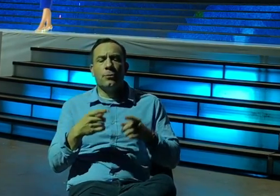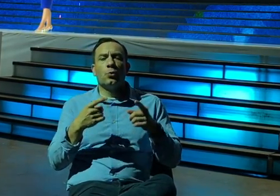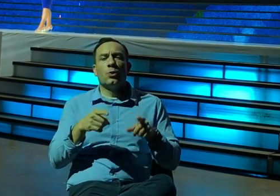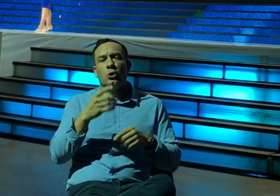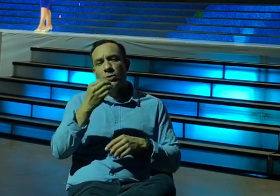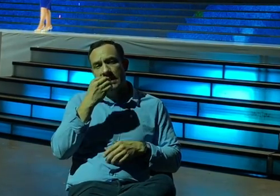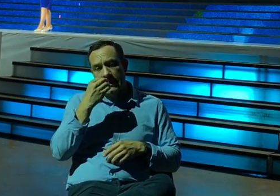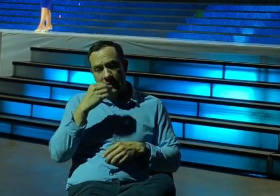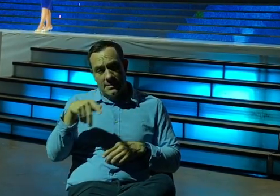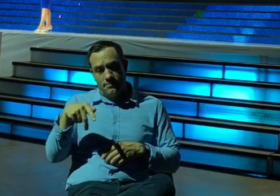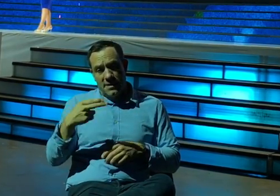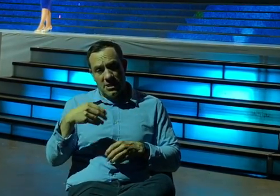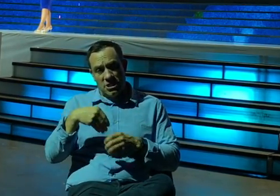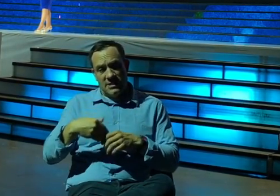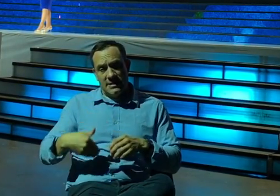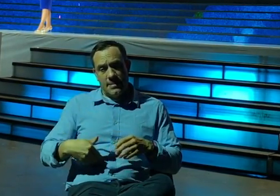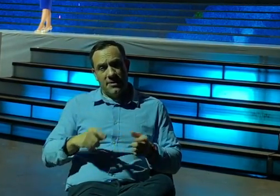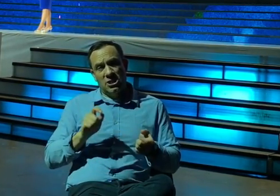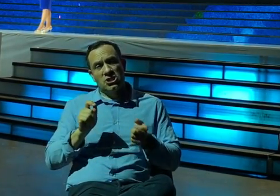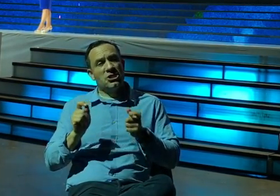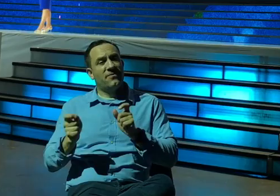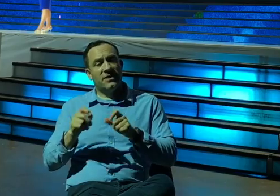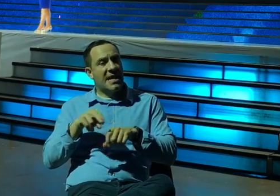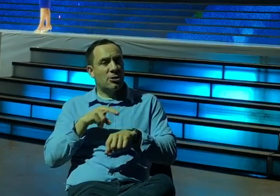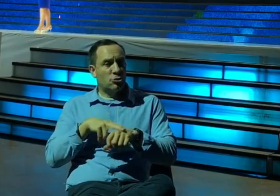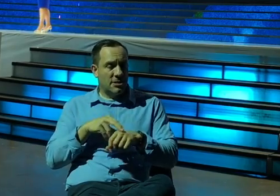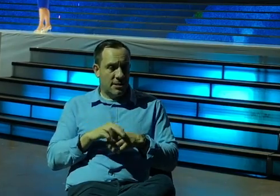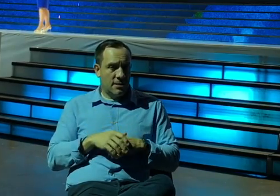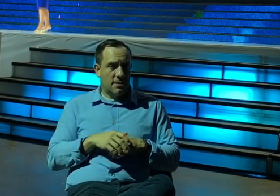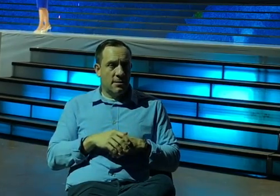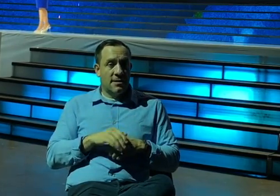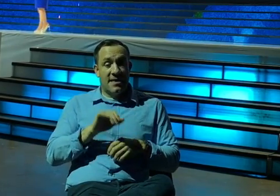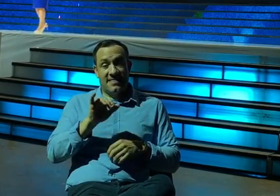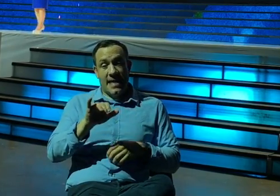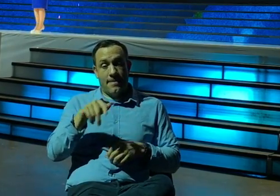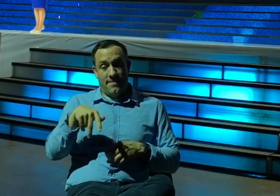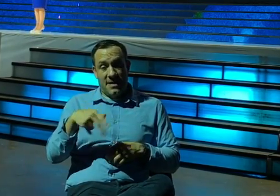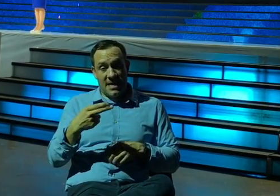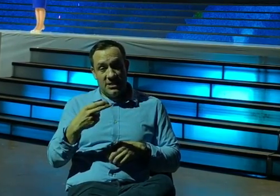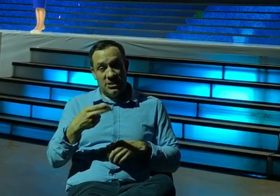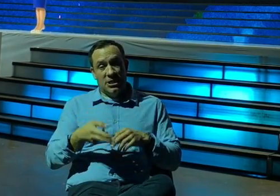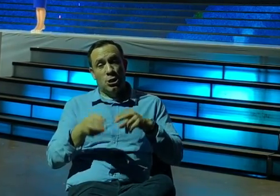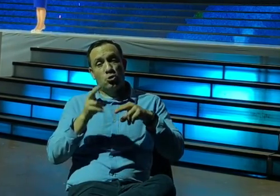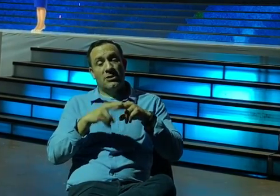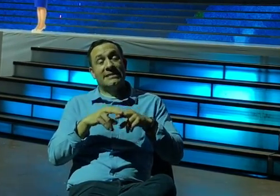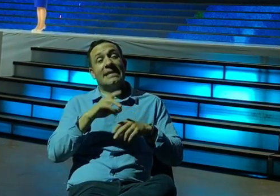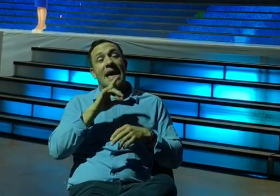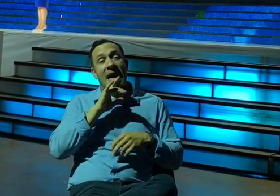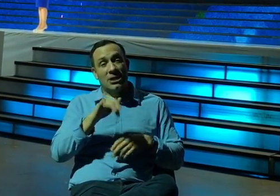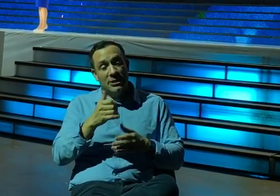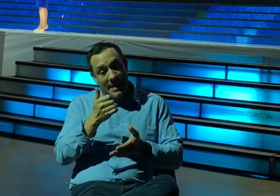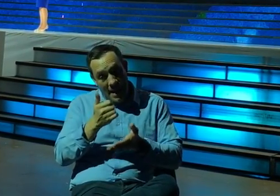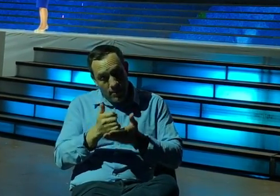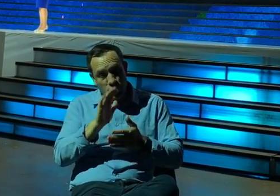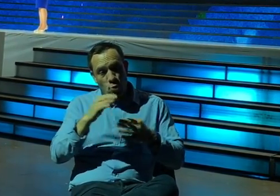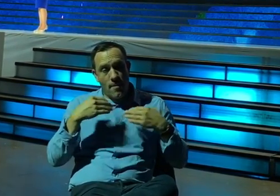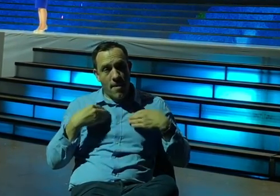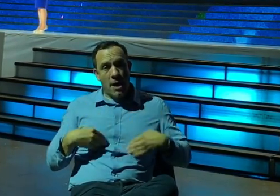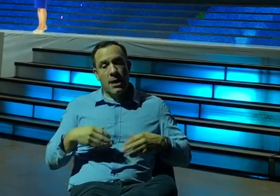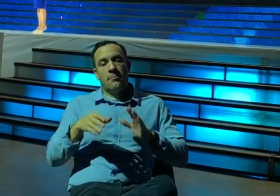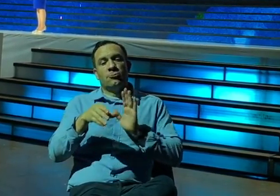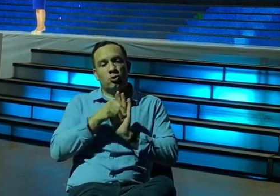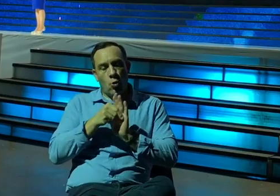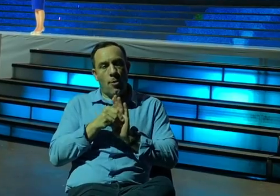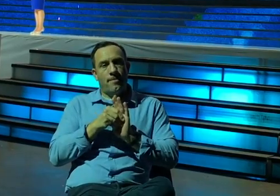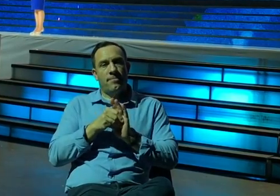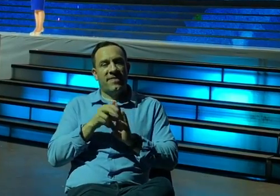the pH in your stomach shifts naturally, and that pH increase actually helps your body absorb